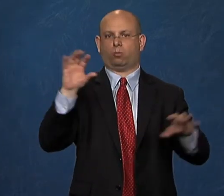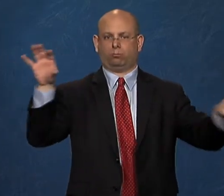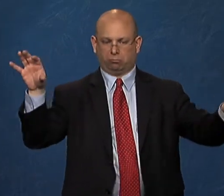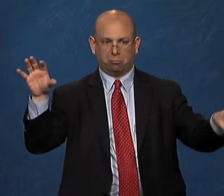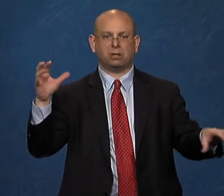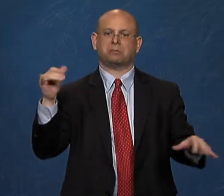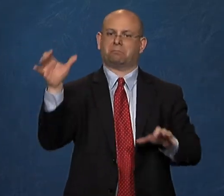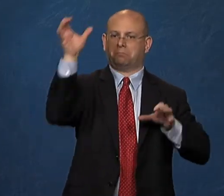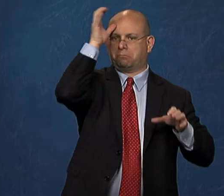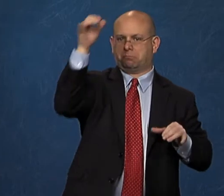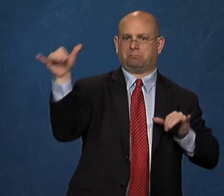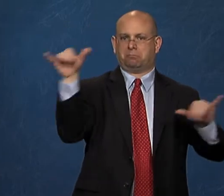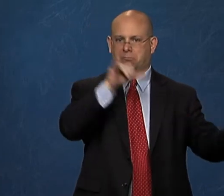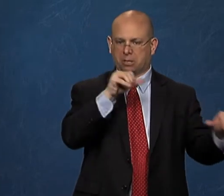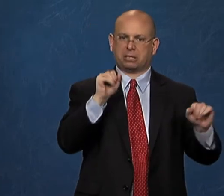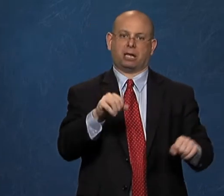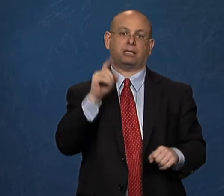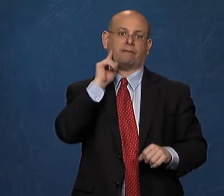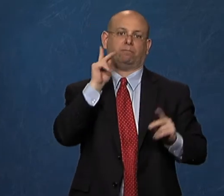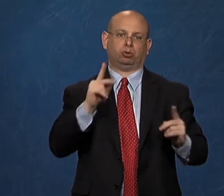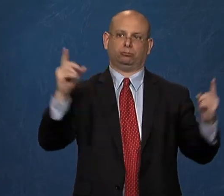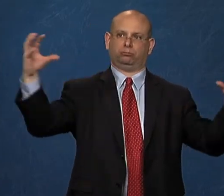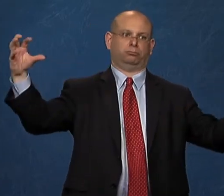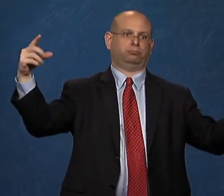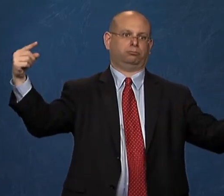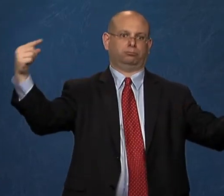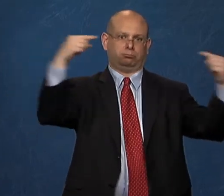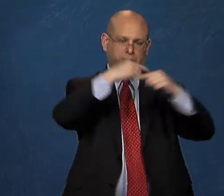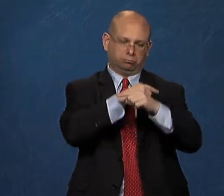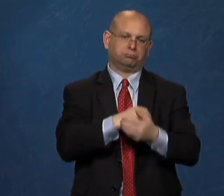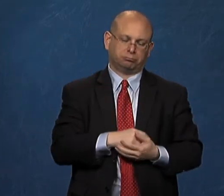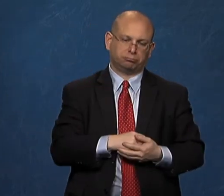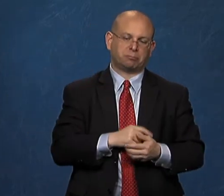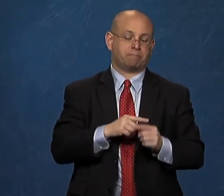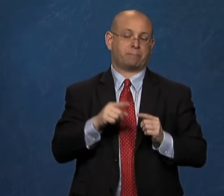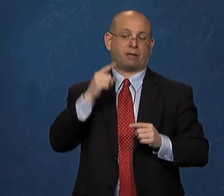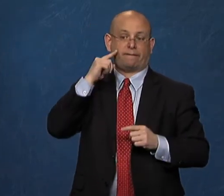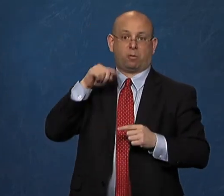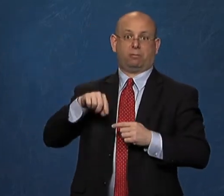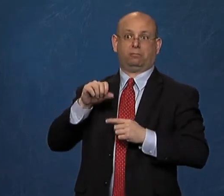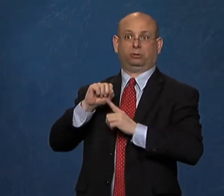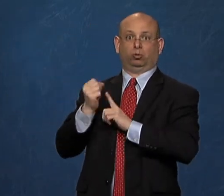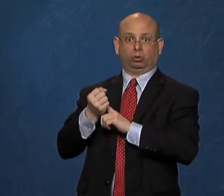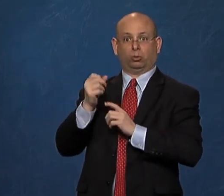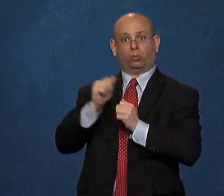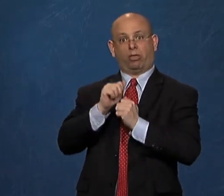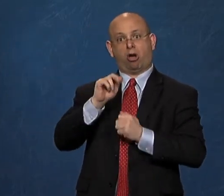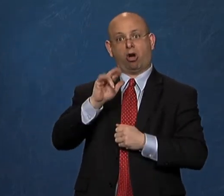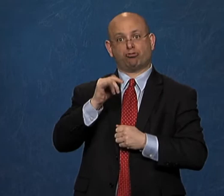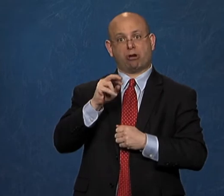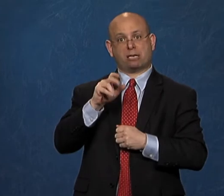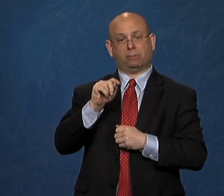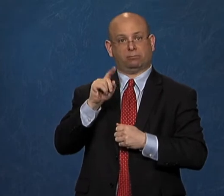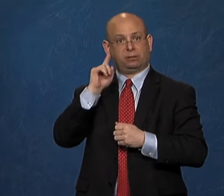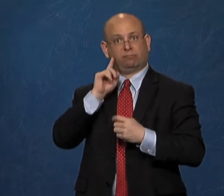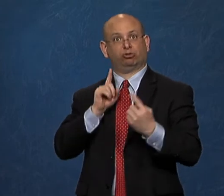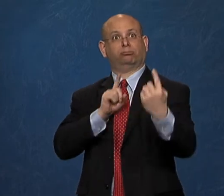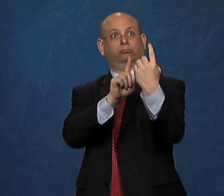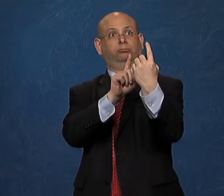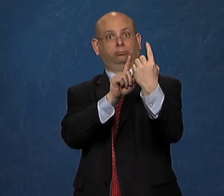person communicating through VRI to access the service. So with the arraignment situation, as the deaf person faces the judge, not having a